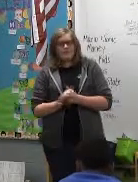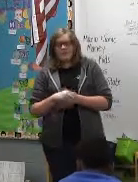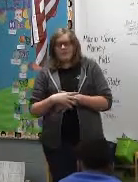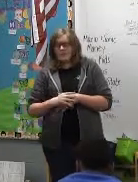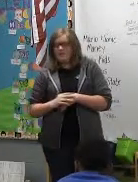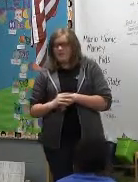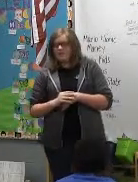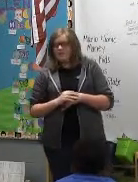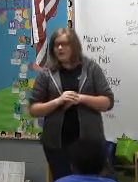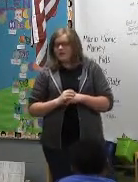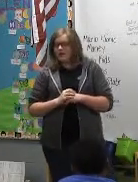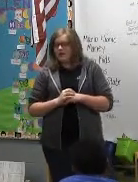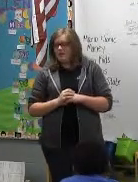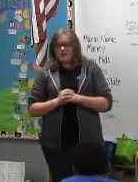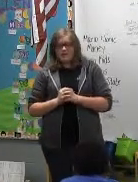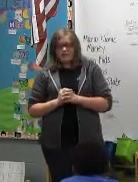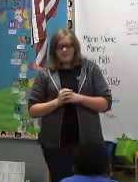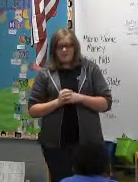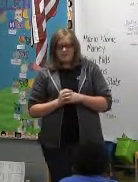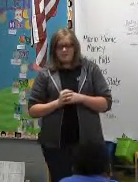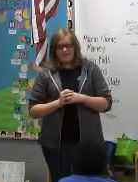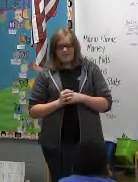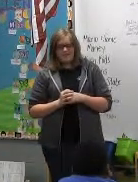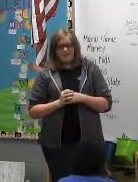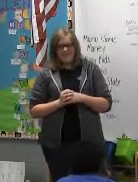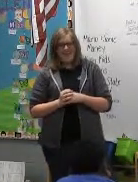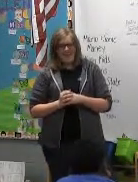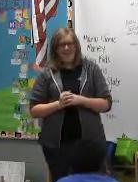All right, so do you guys think you guys want to go do sign language in high school?